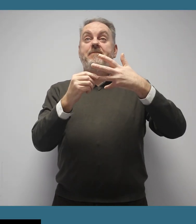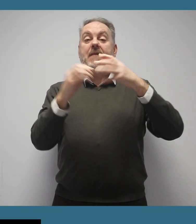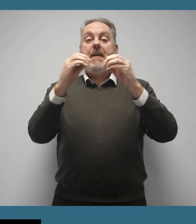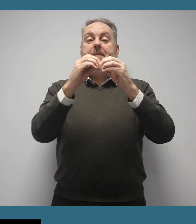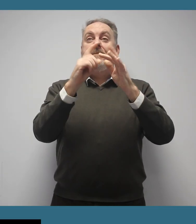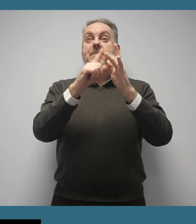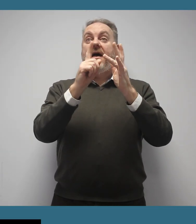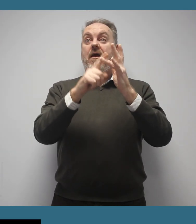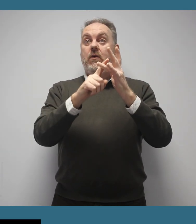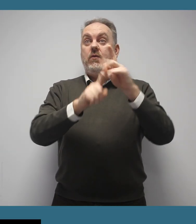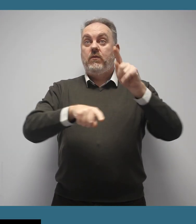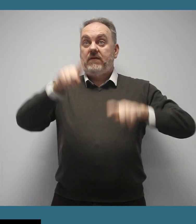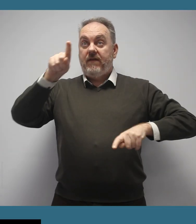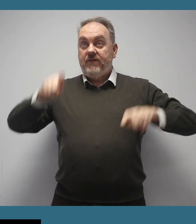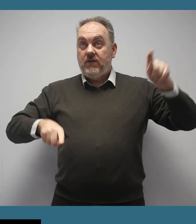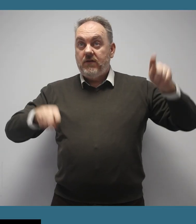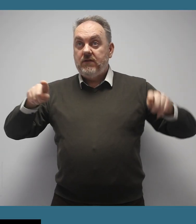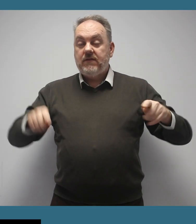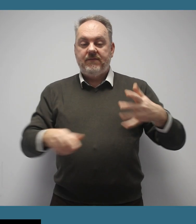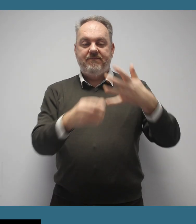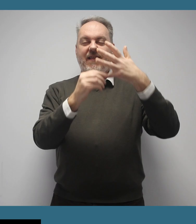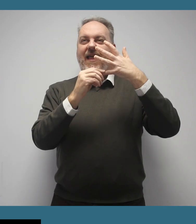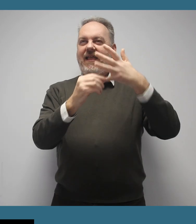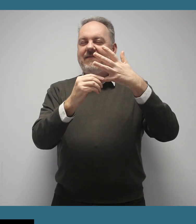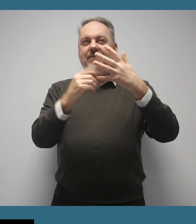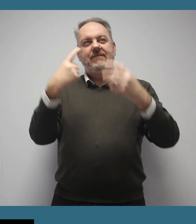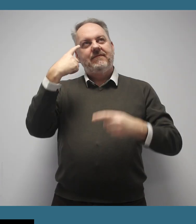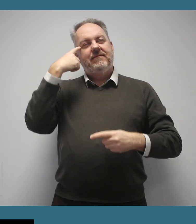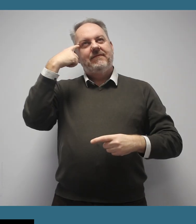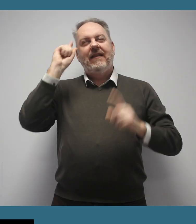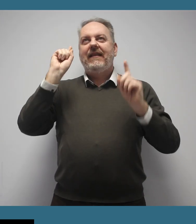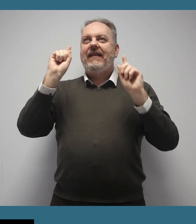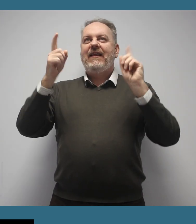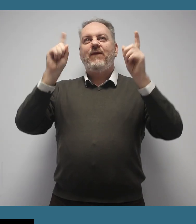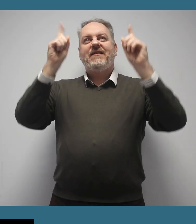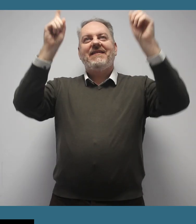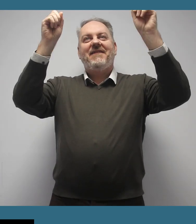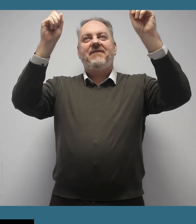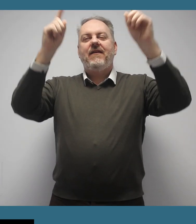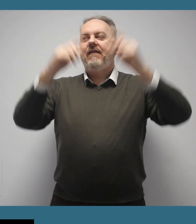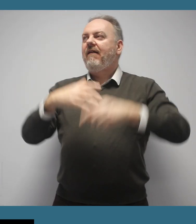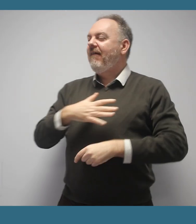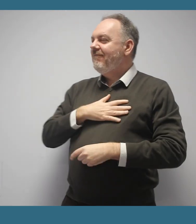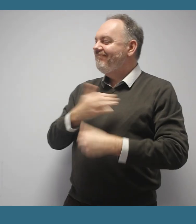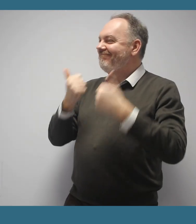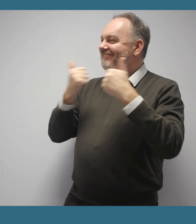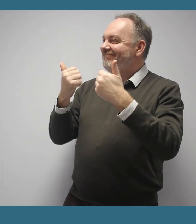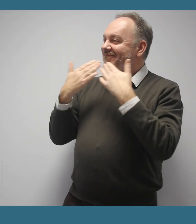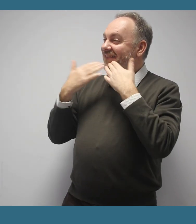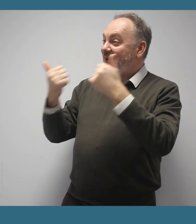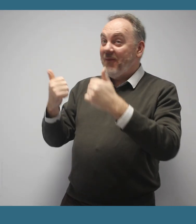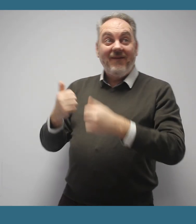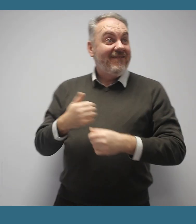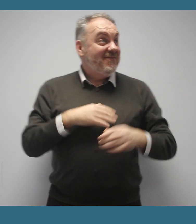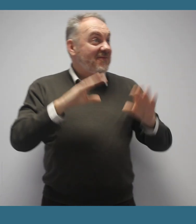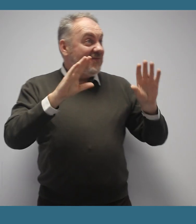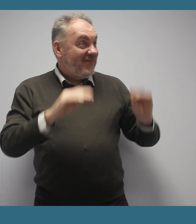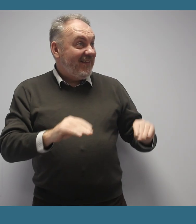biodiverse, and innovative. Thank you. Okay, is that